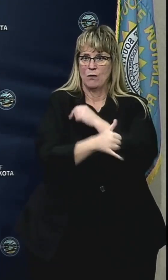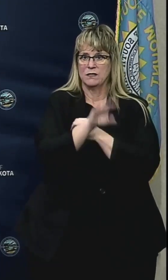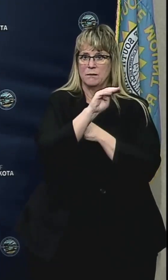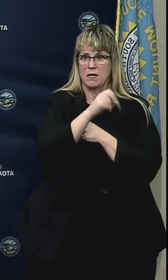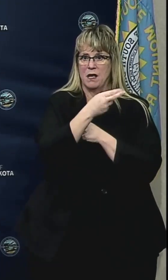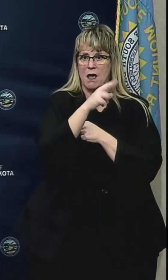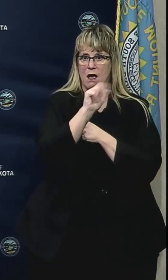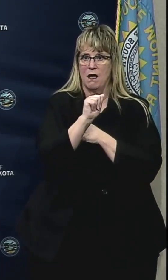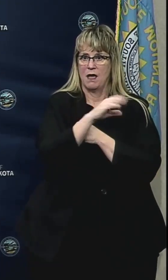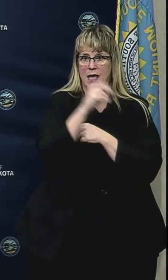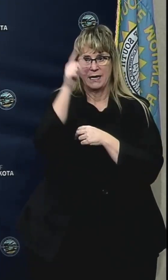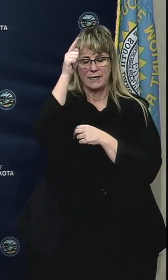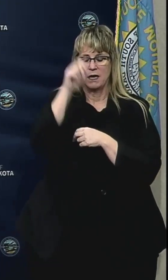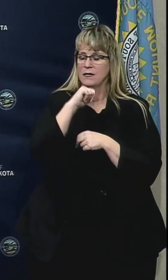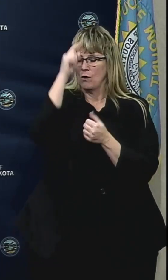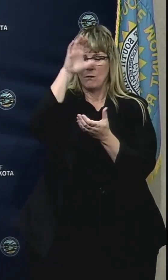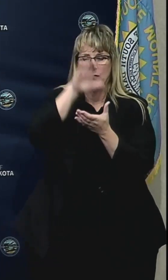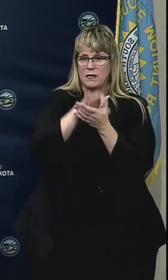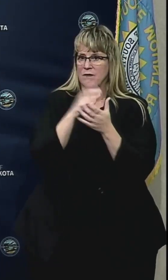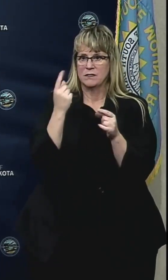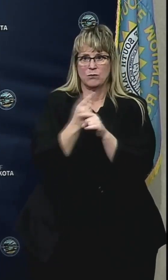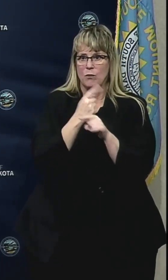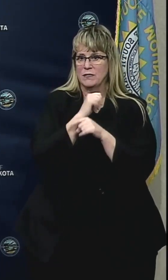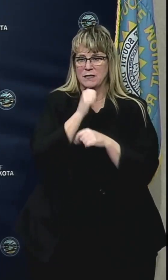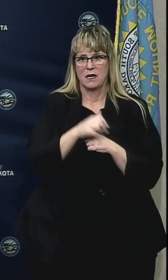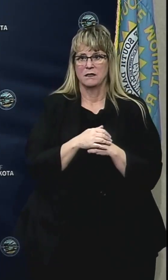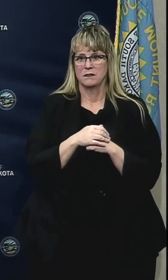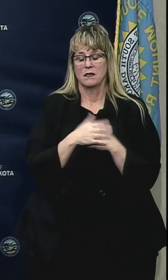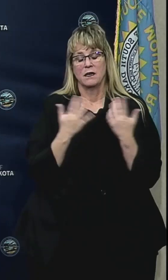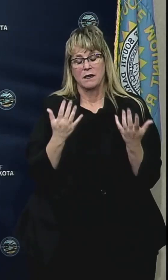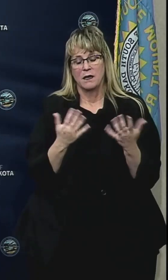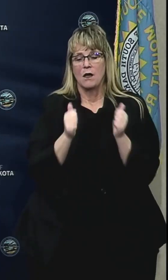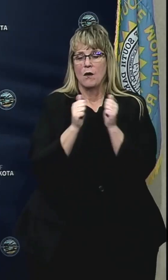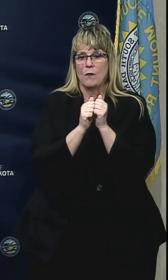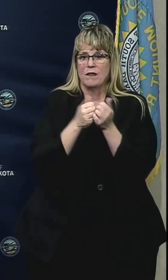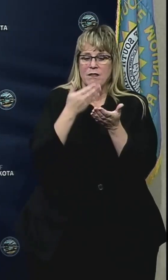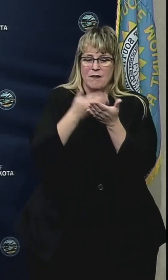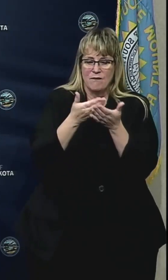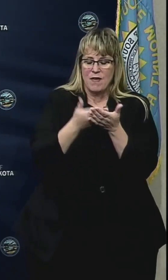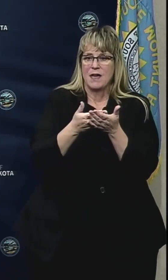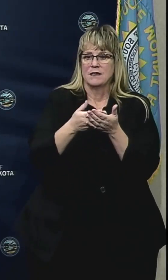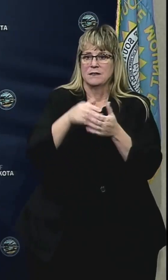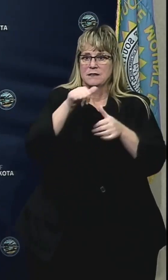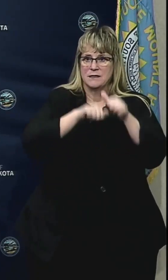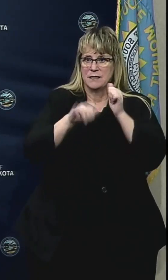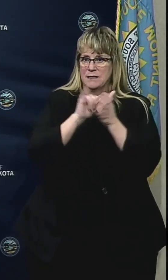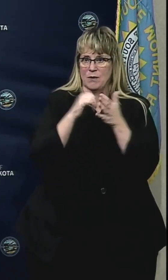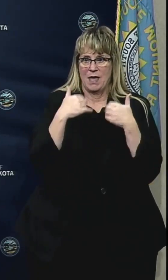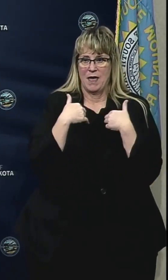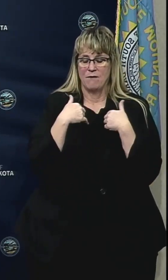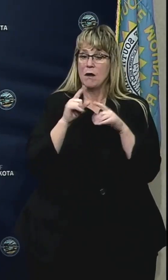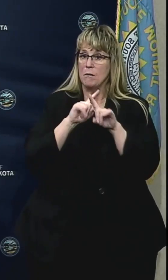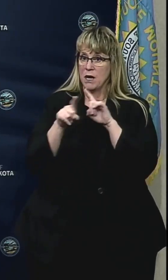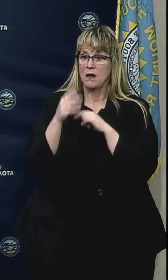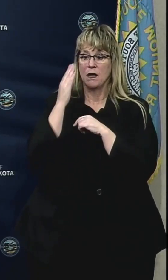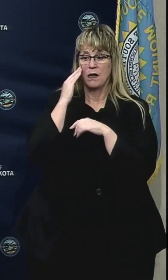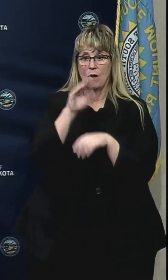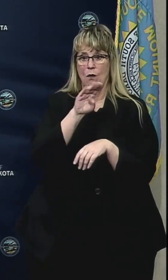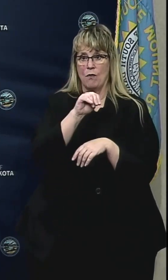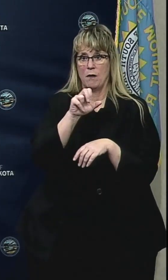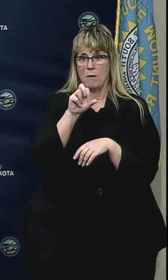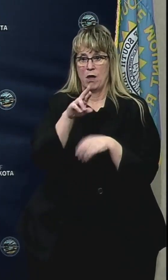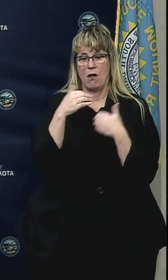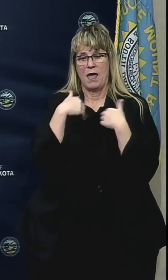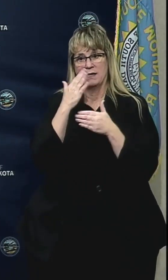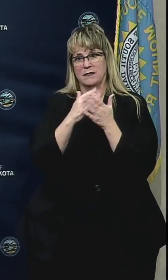this time. I don't believe it's appropriate considering the data and the facts and the science that we have. I do know that the mayor has some